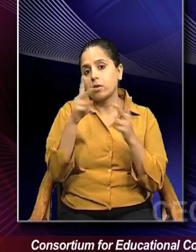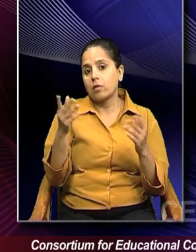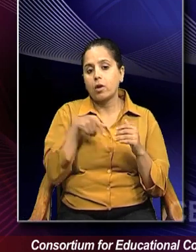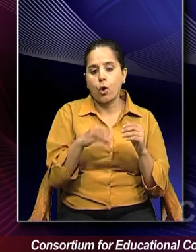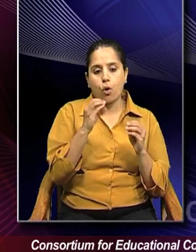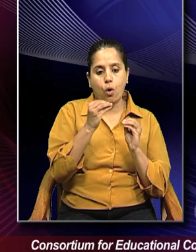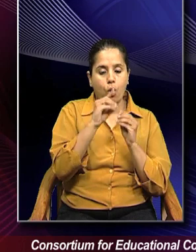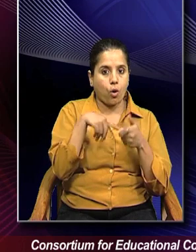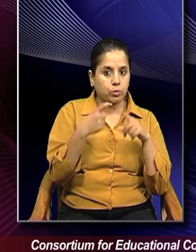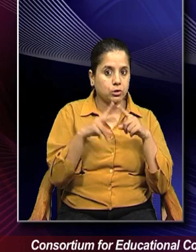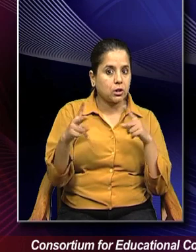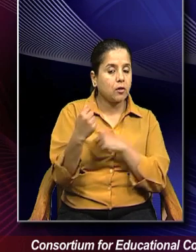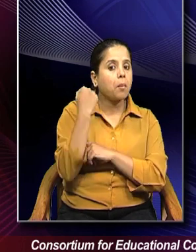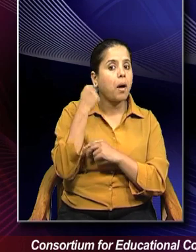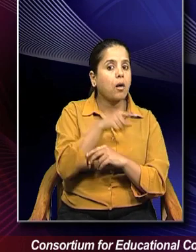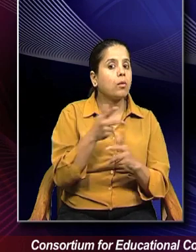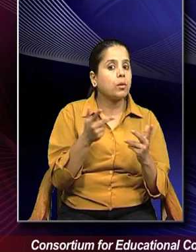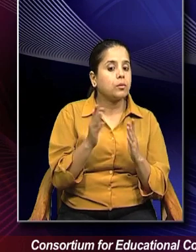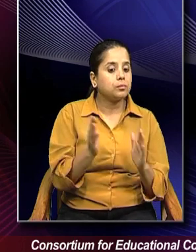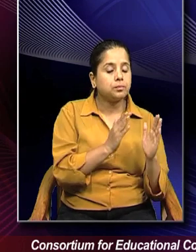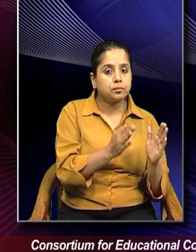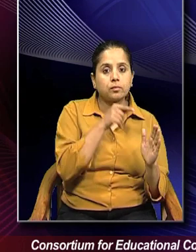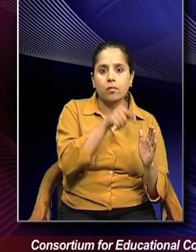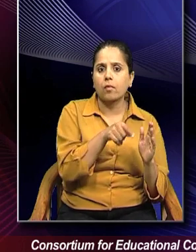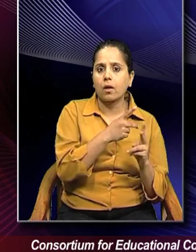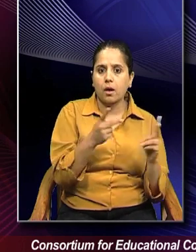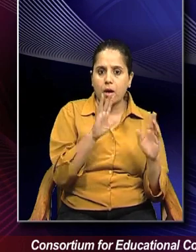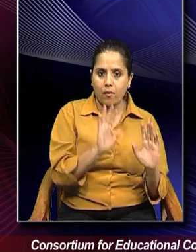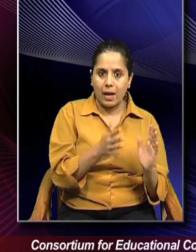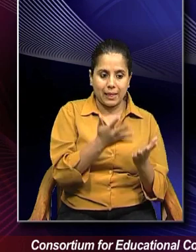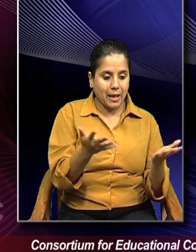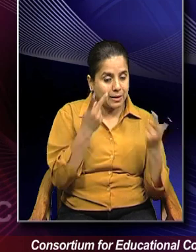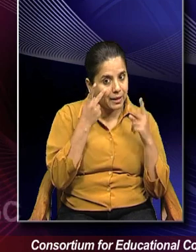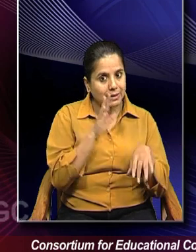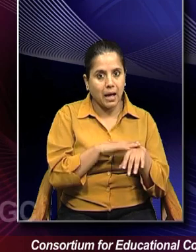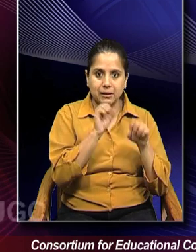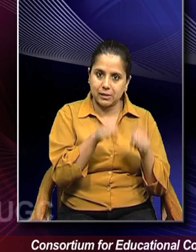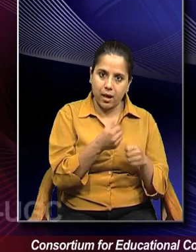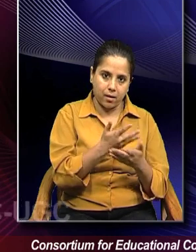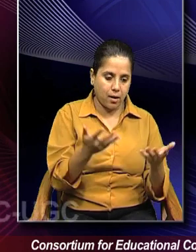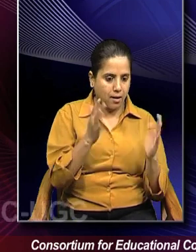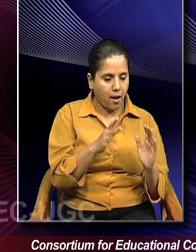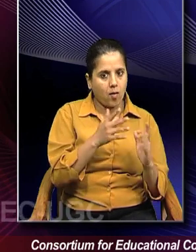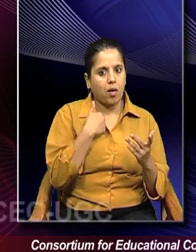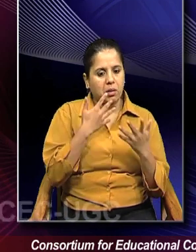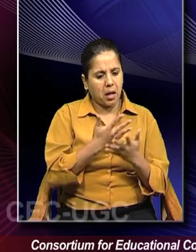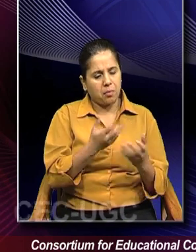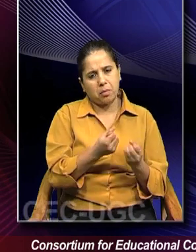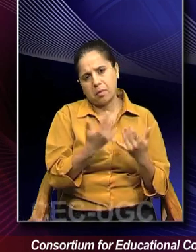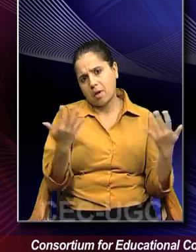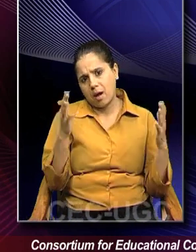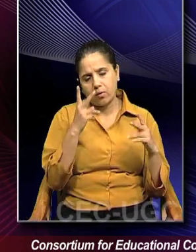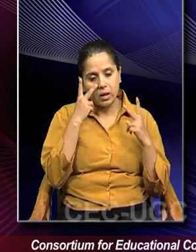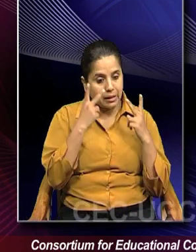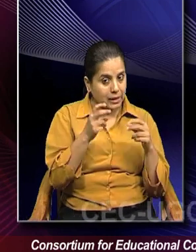objective balance of power is one which exists on the ground, which can be